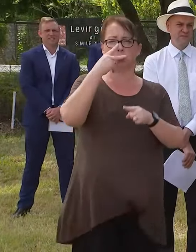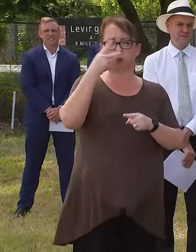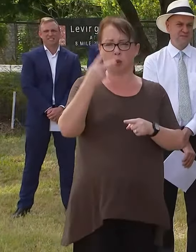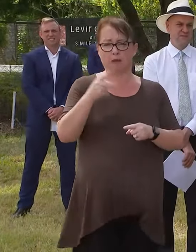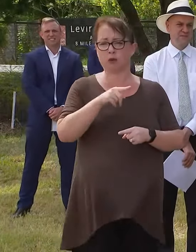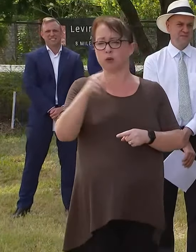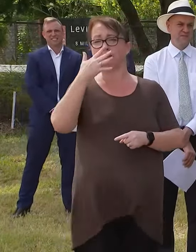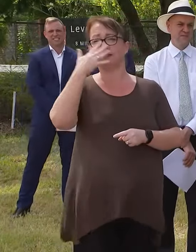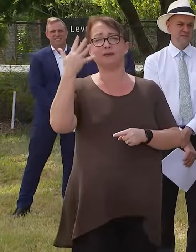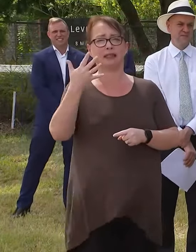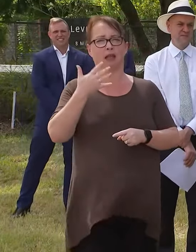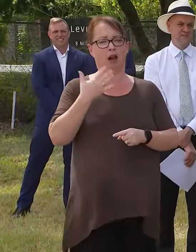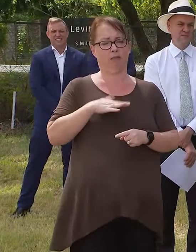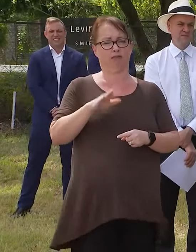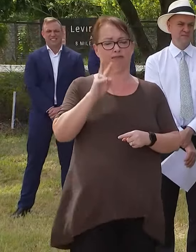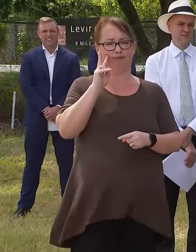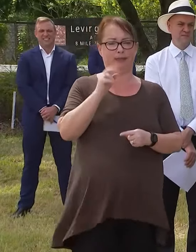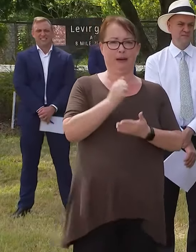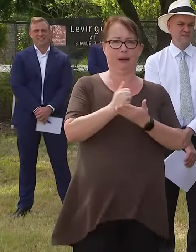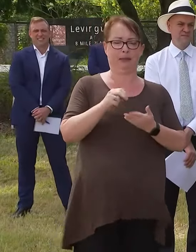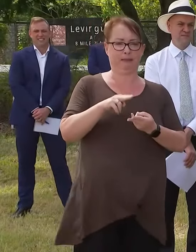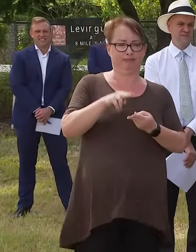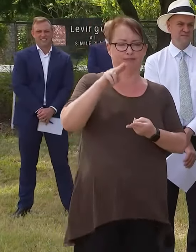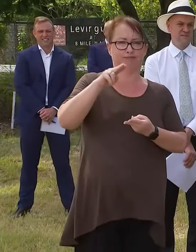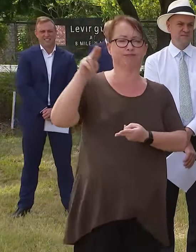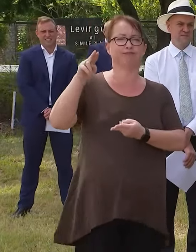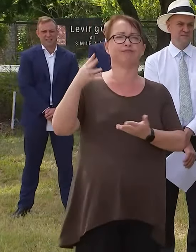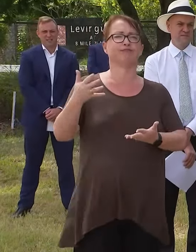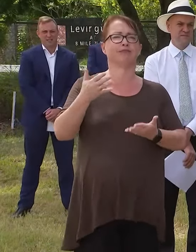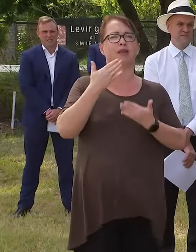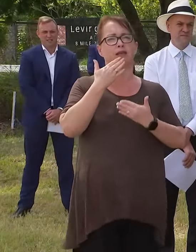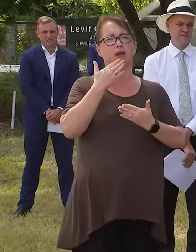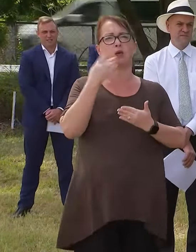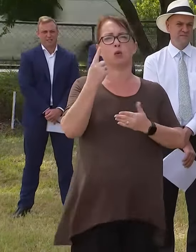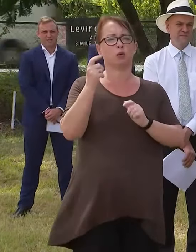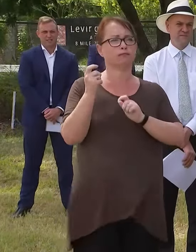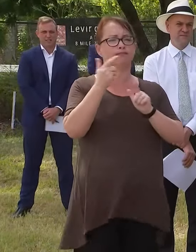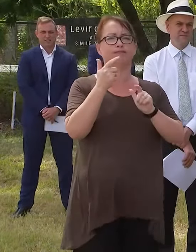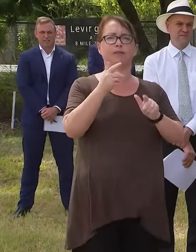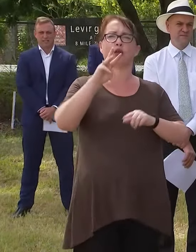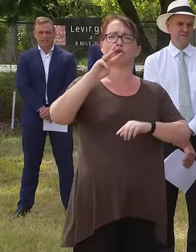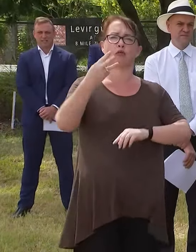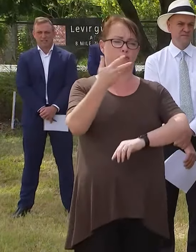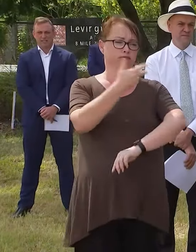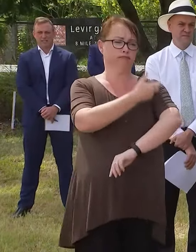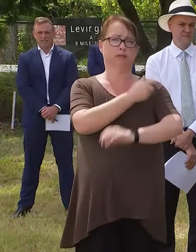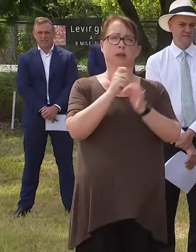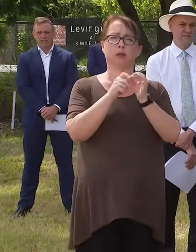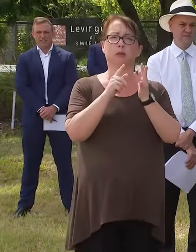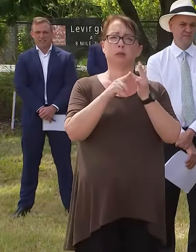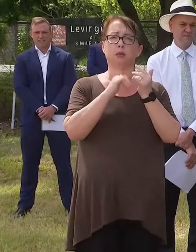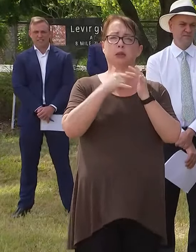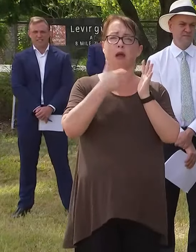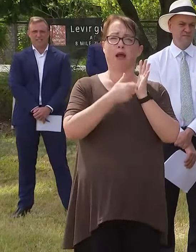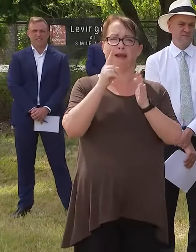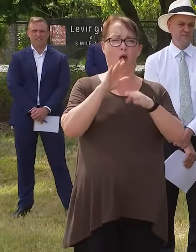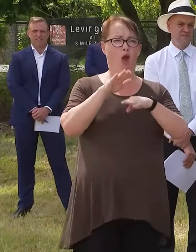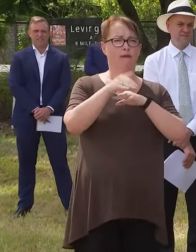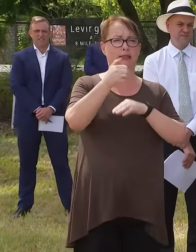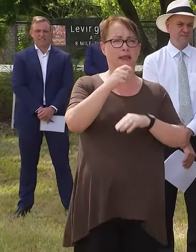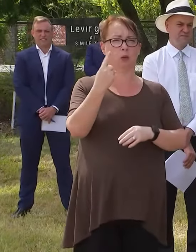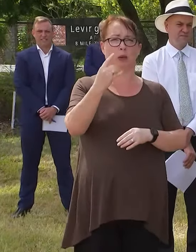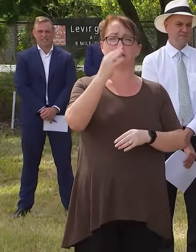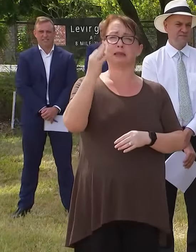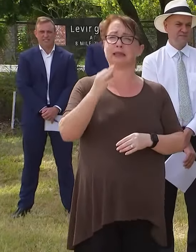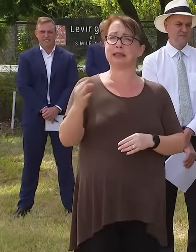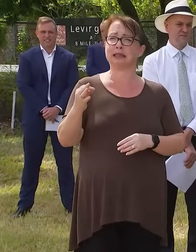those percentages come up. And thank you to people who continue to come out and get their booster, because we're over 61% now. But we'd like to